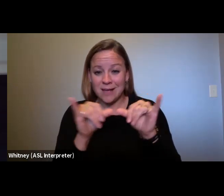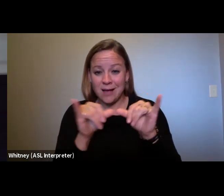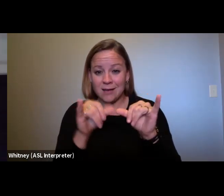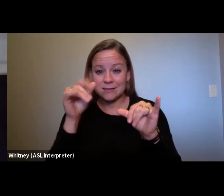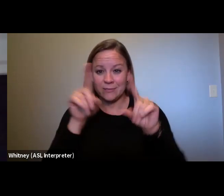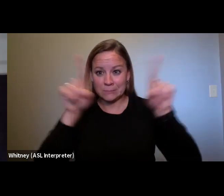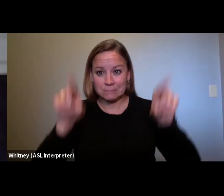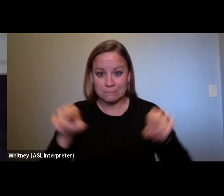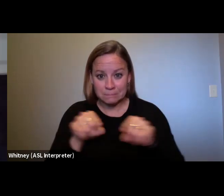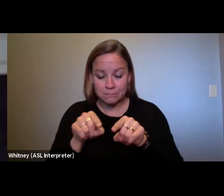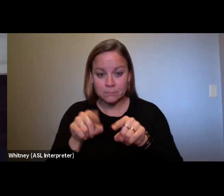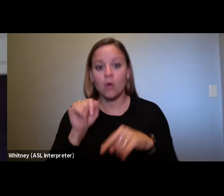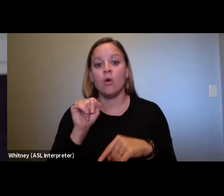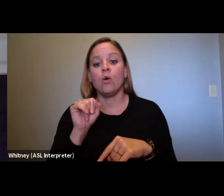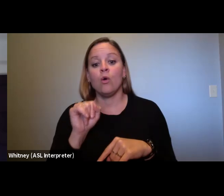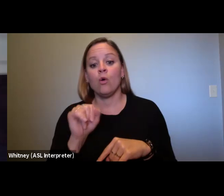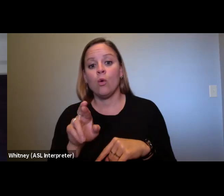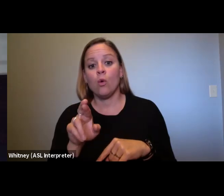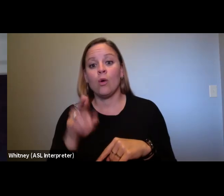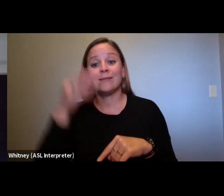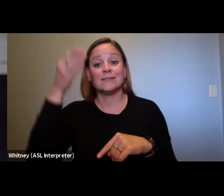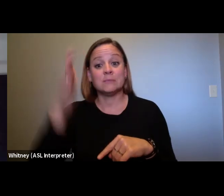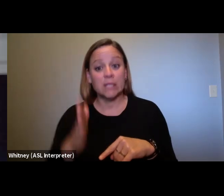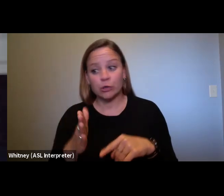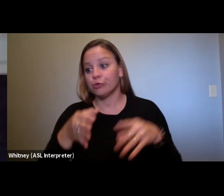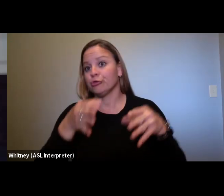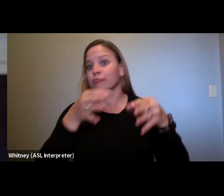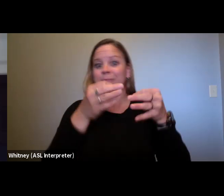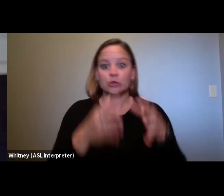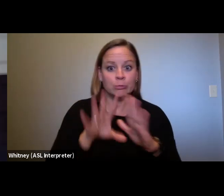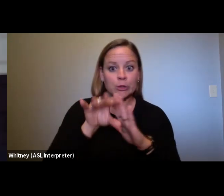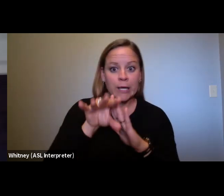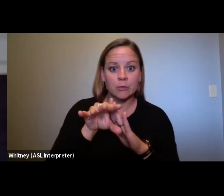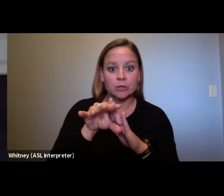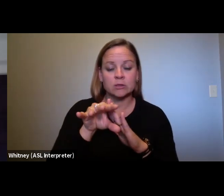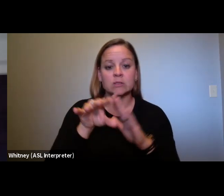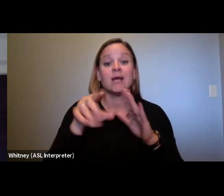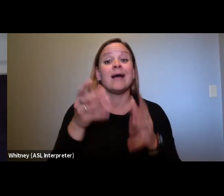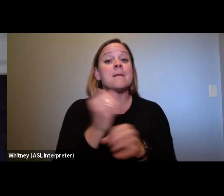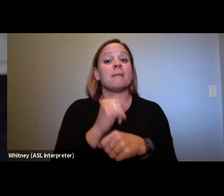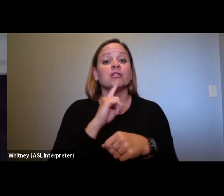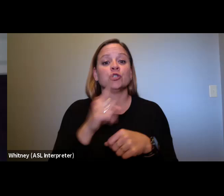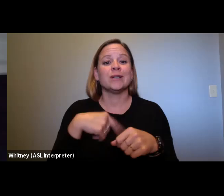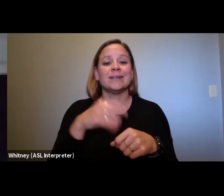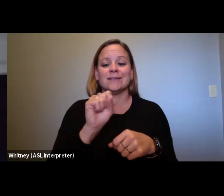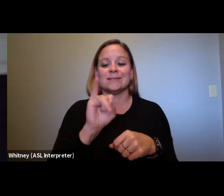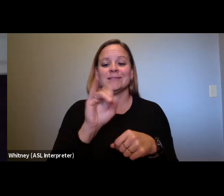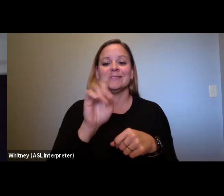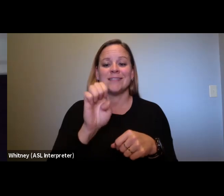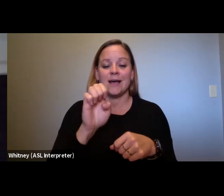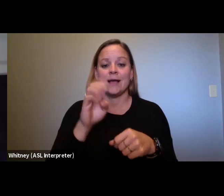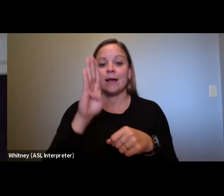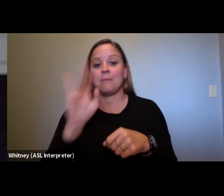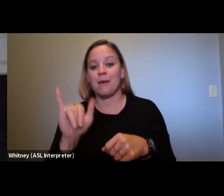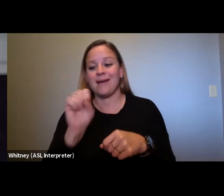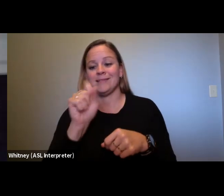presentation or speaker and interpreter cameras, you'll want to make sure that you're in side-by-side mode.